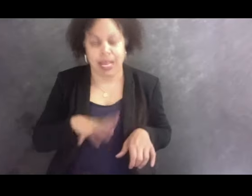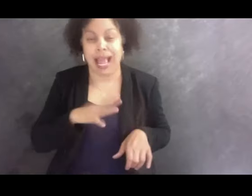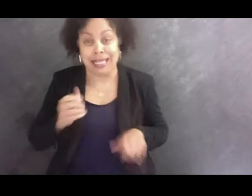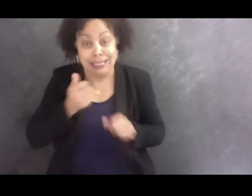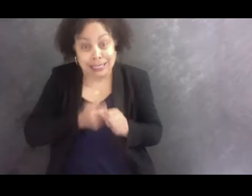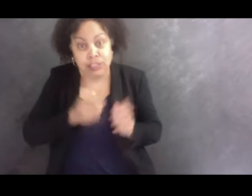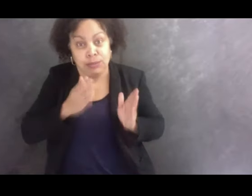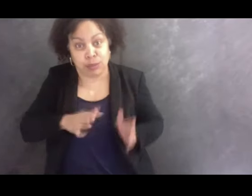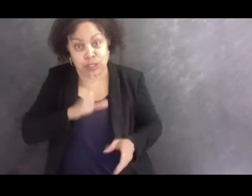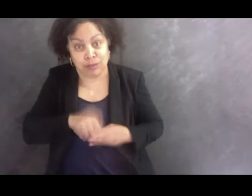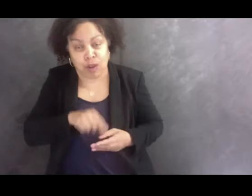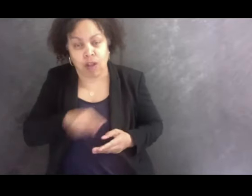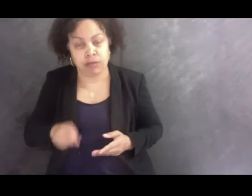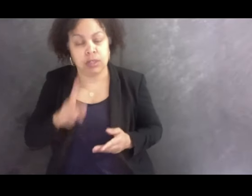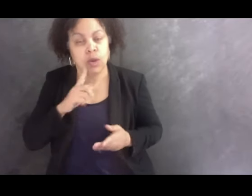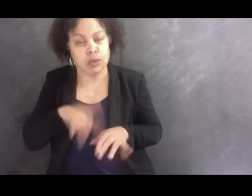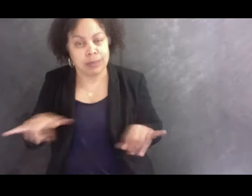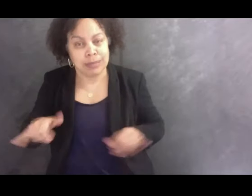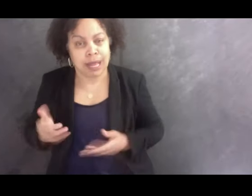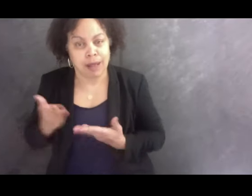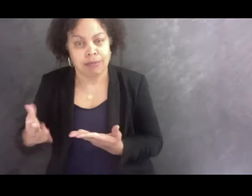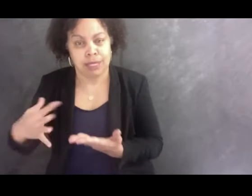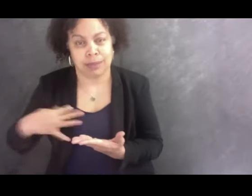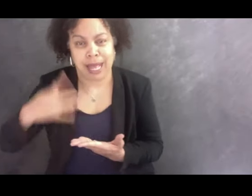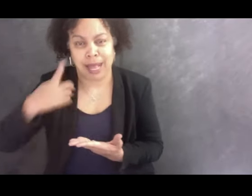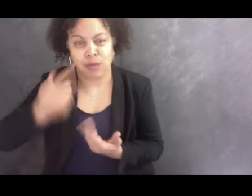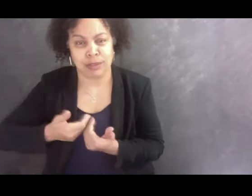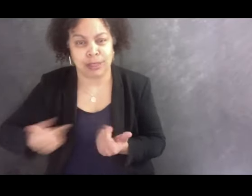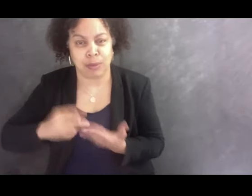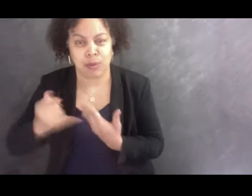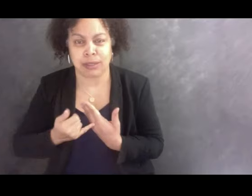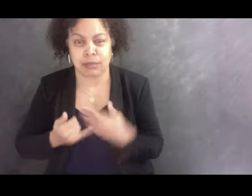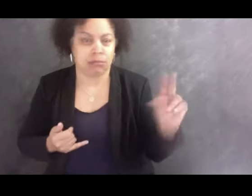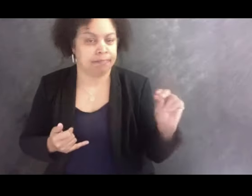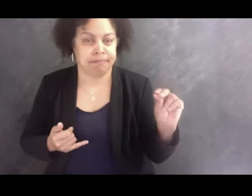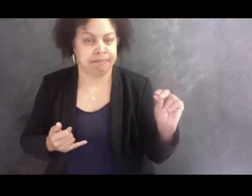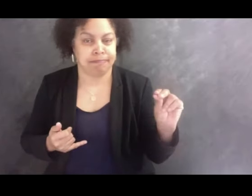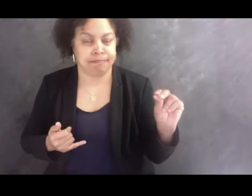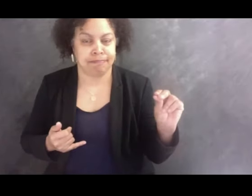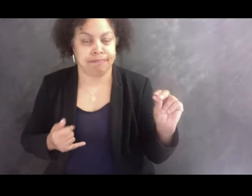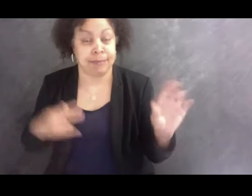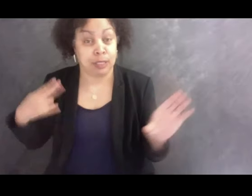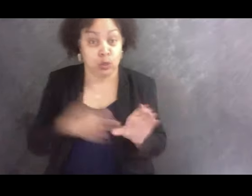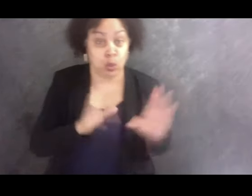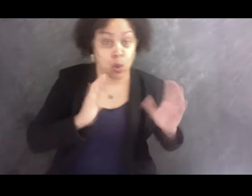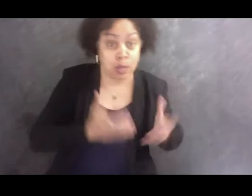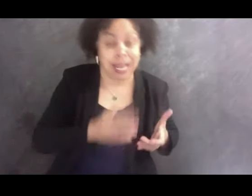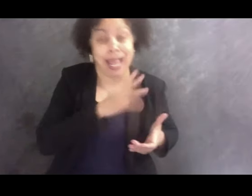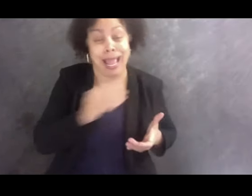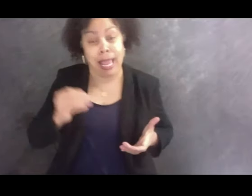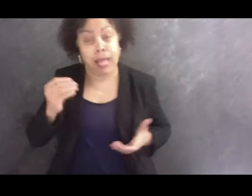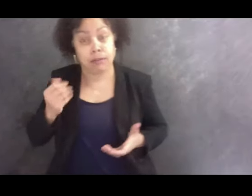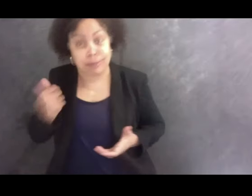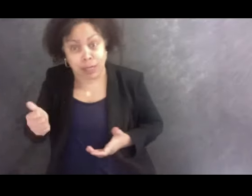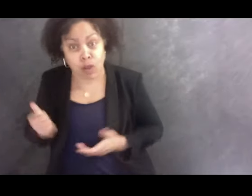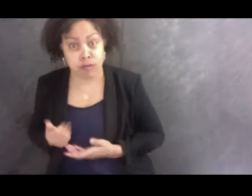collaborative apply for individual projects. The answer to that is no. You can either apply as part of a collaboration, or